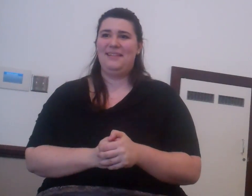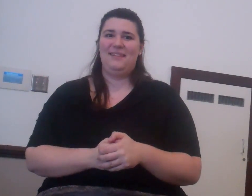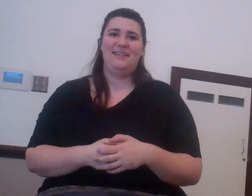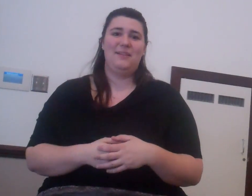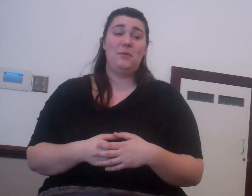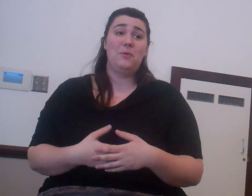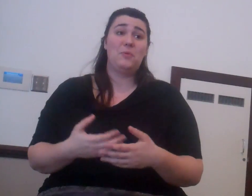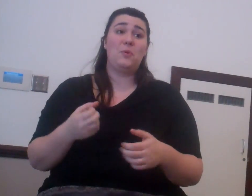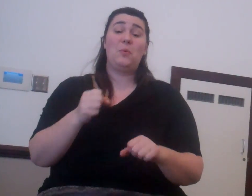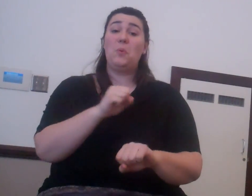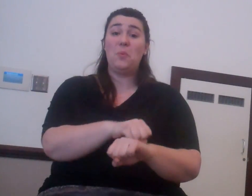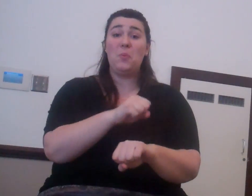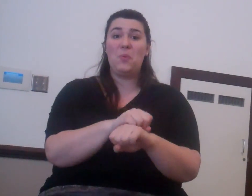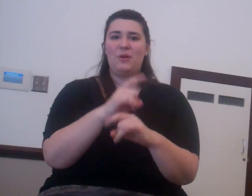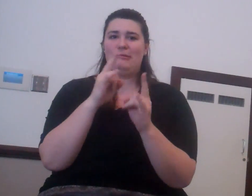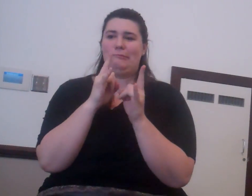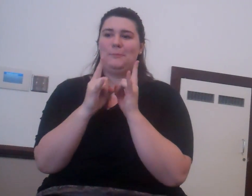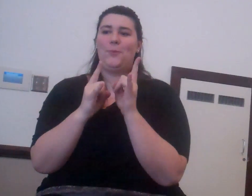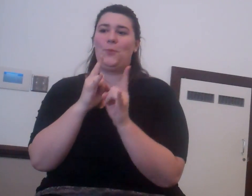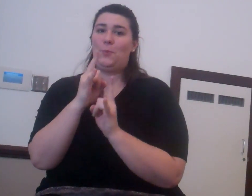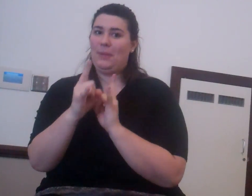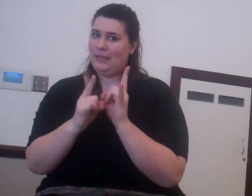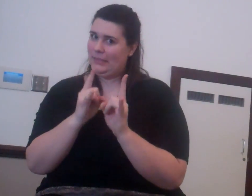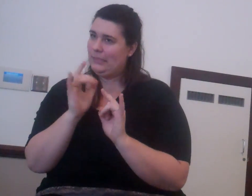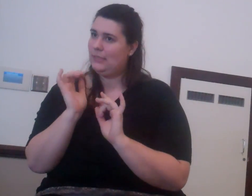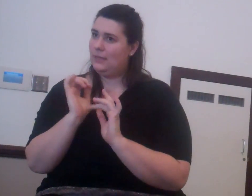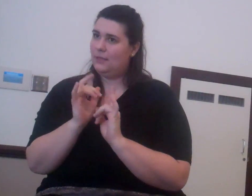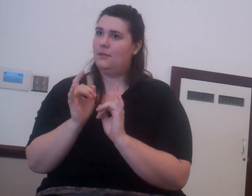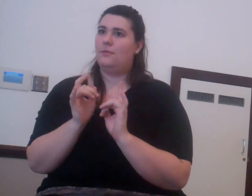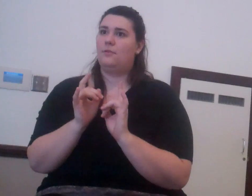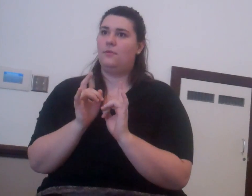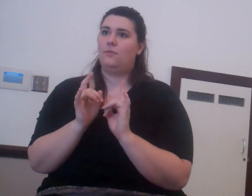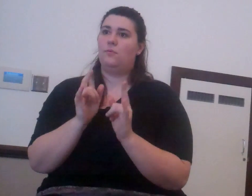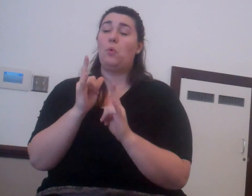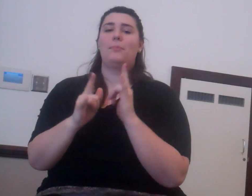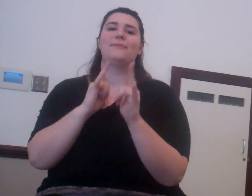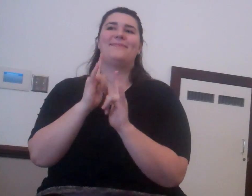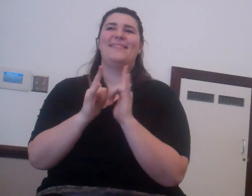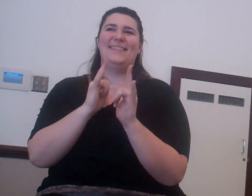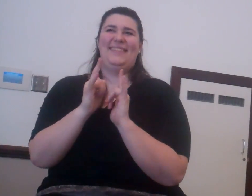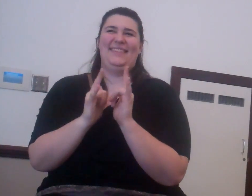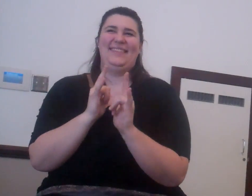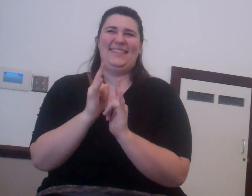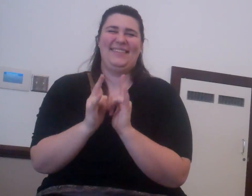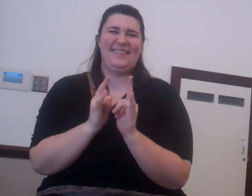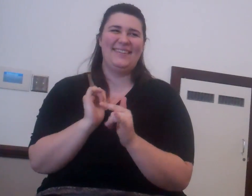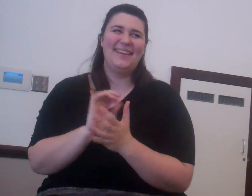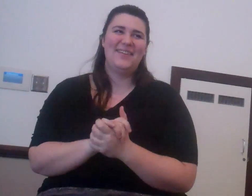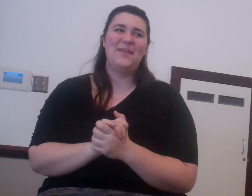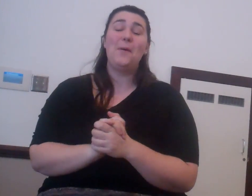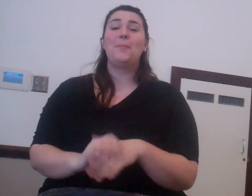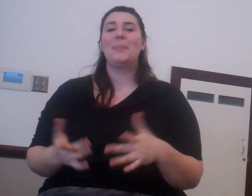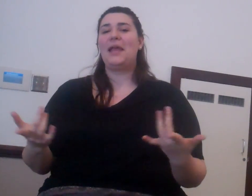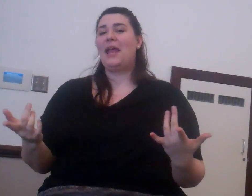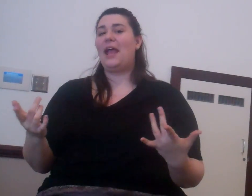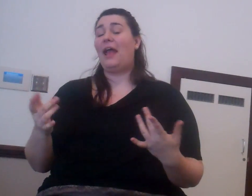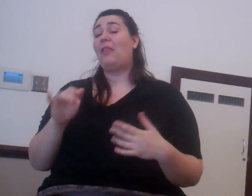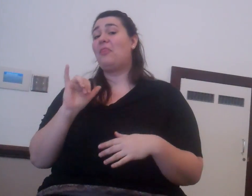romance is another area that tends to get a little attention when people like to study peer relationships at work. And the